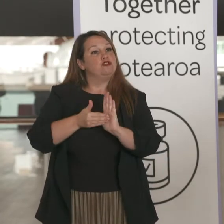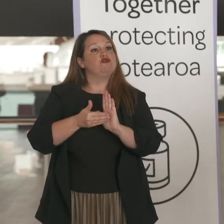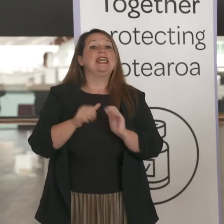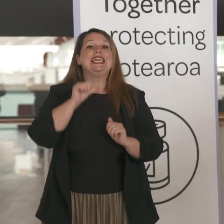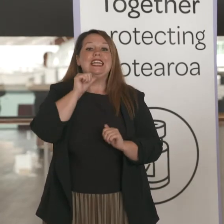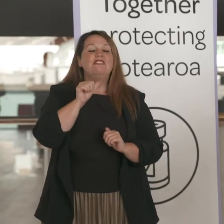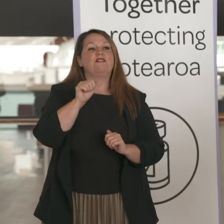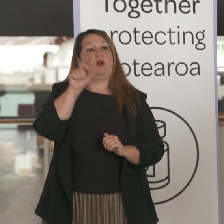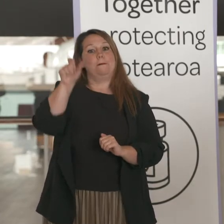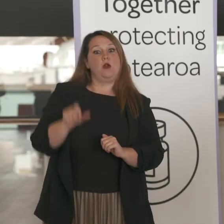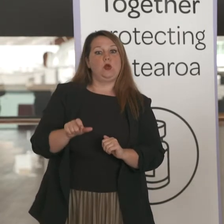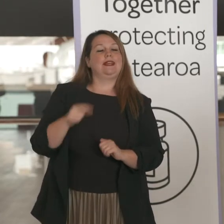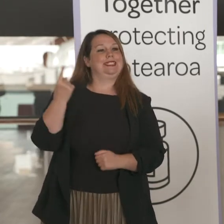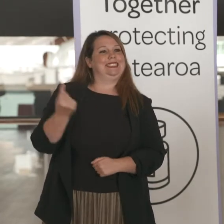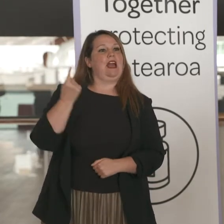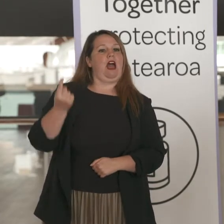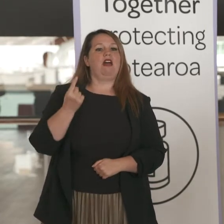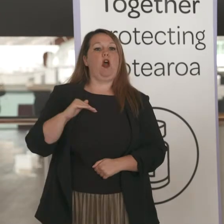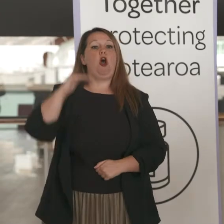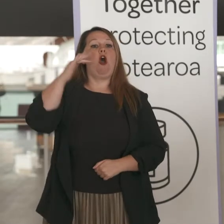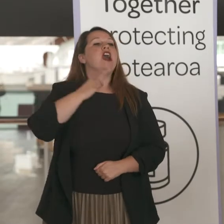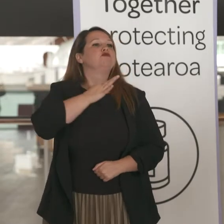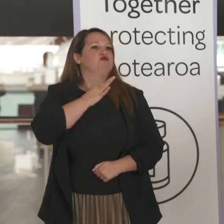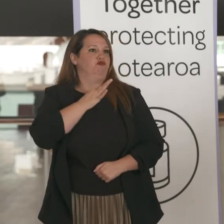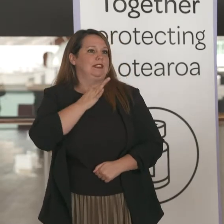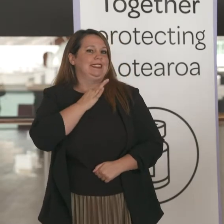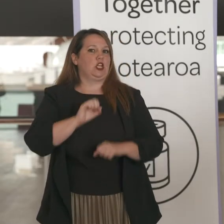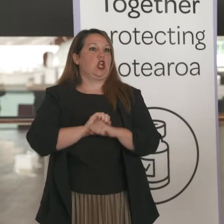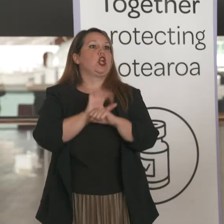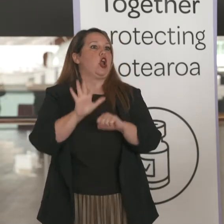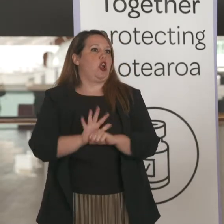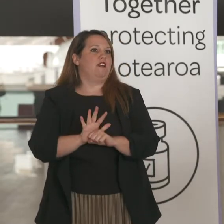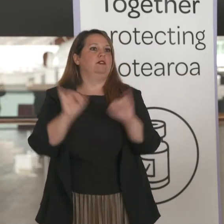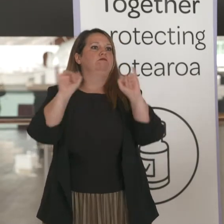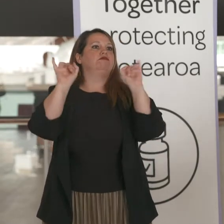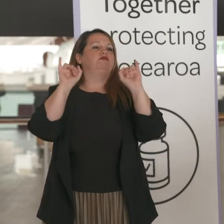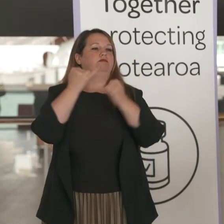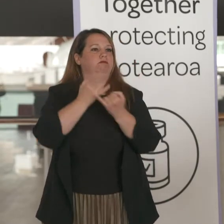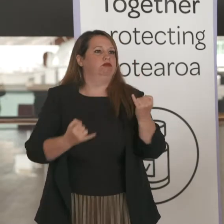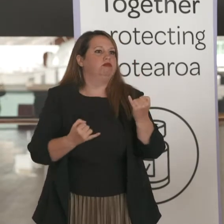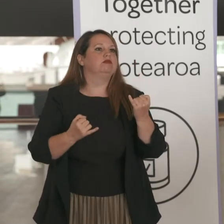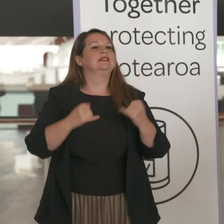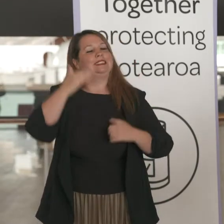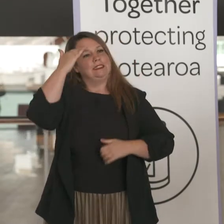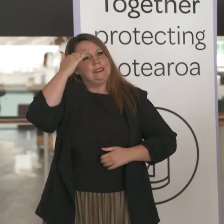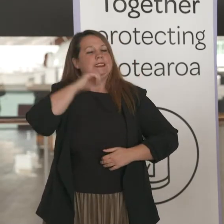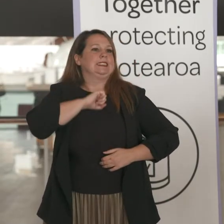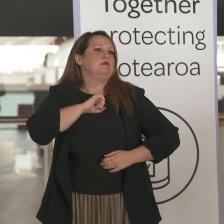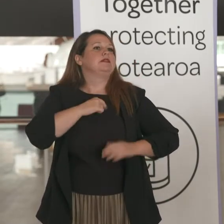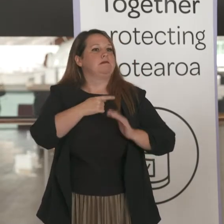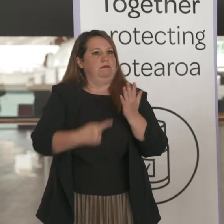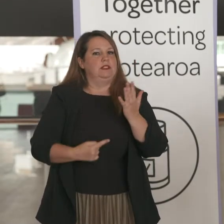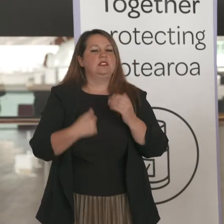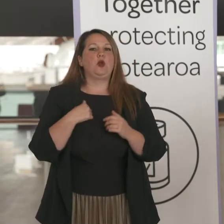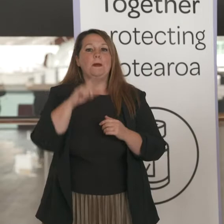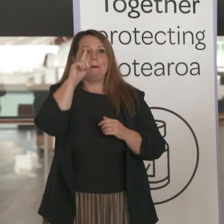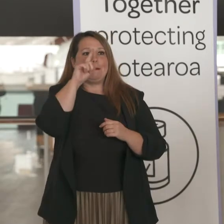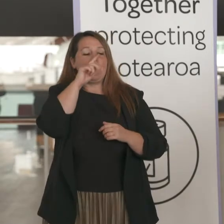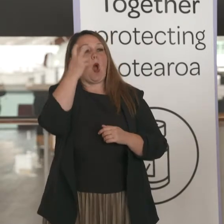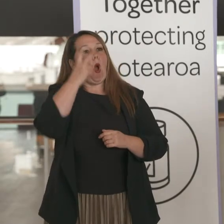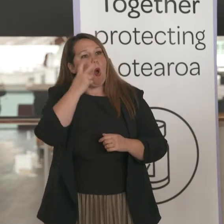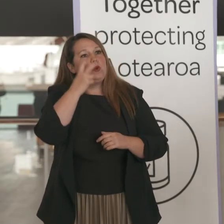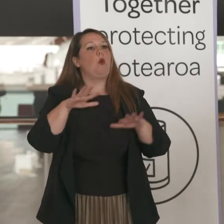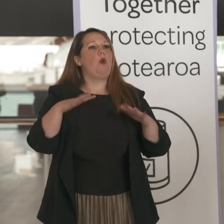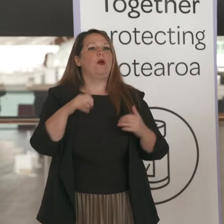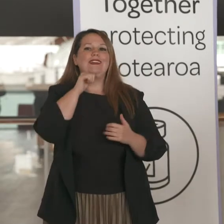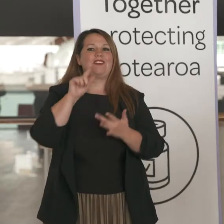severe COVID. This might include older people and those with compromised immune systems. And in the future, there